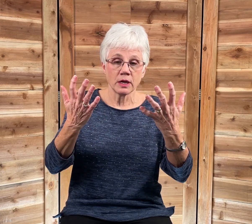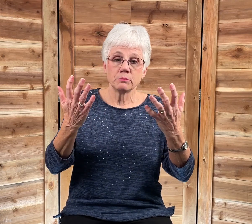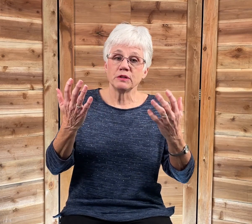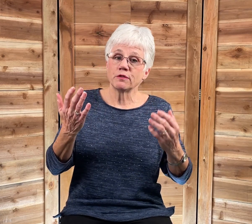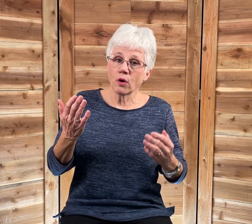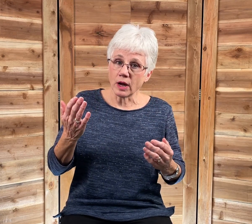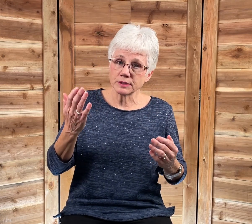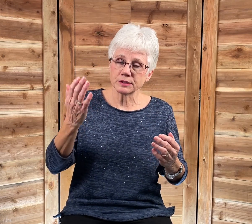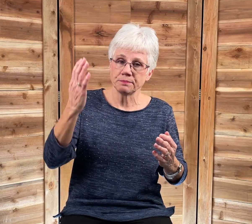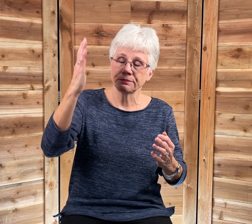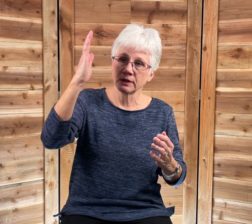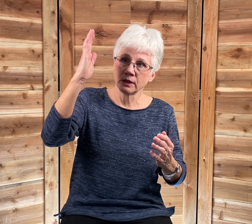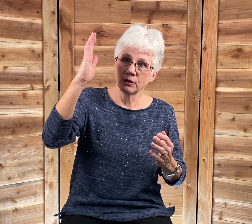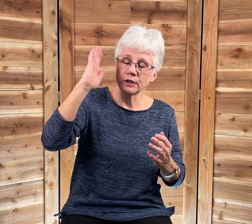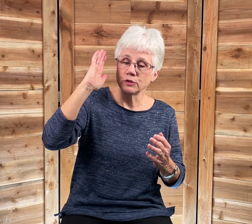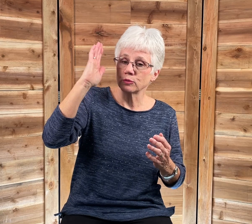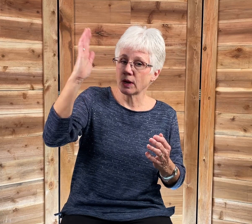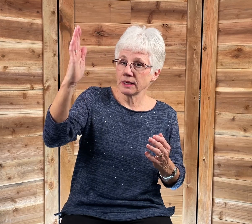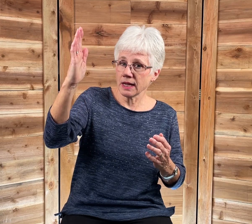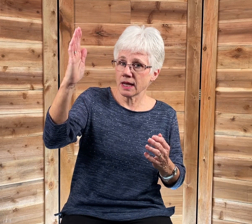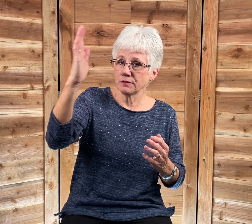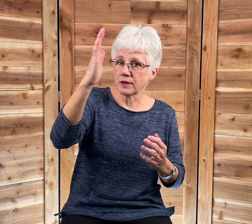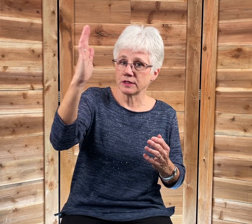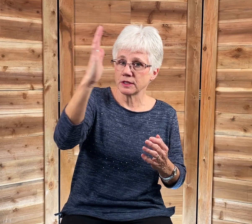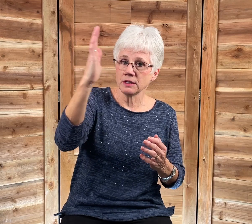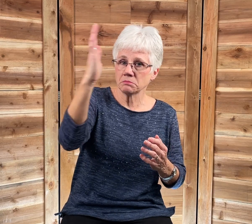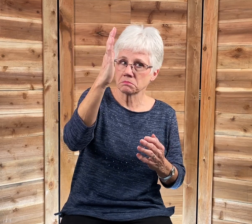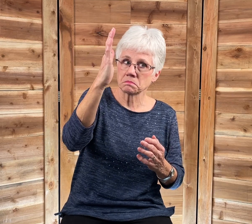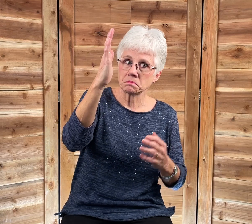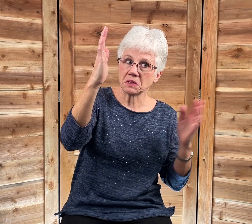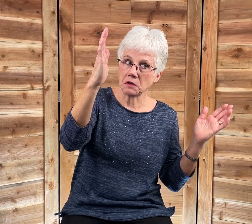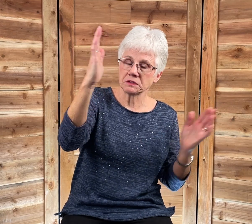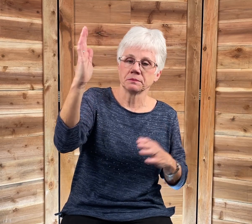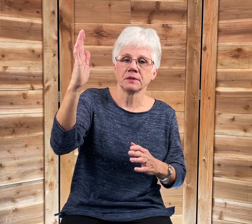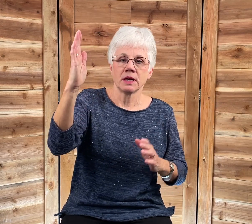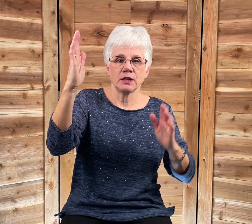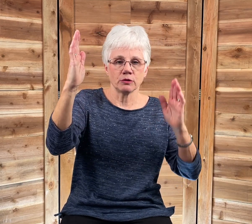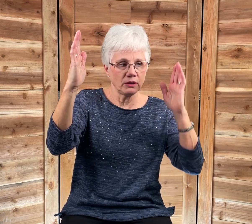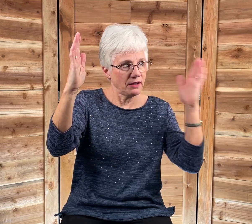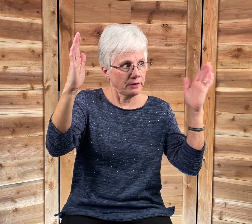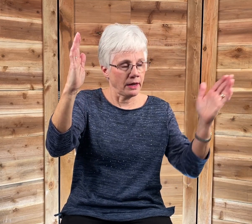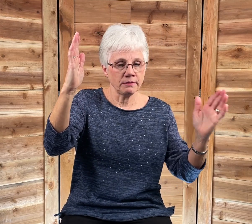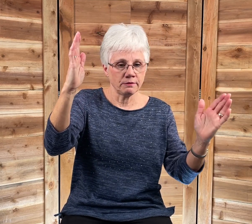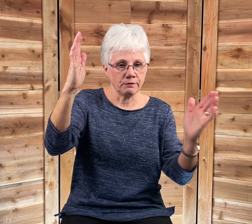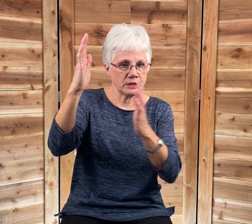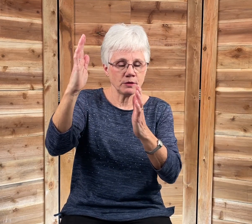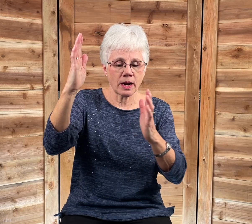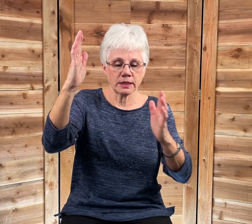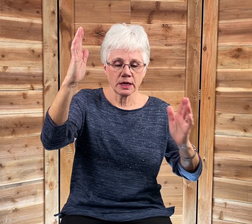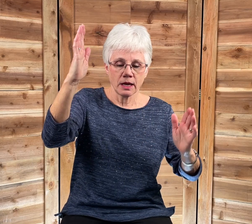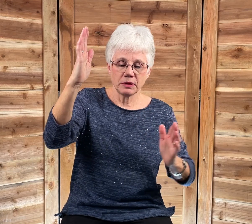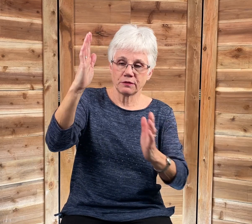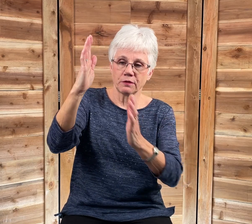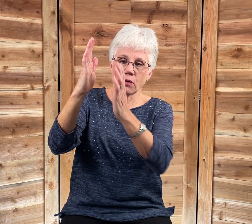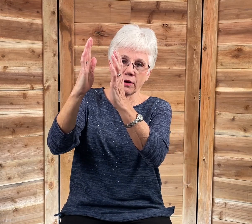fire before us. You're going to use your right hand facing left, and your left hand facing